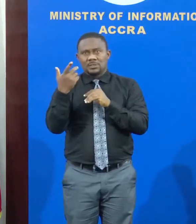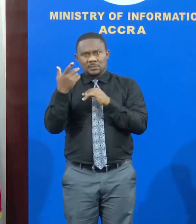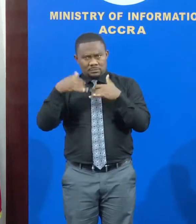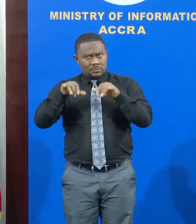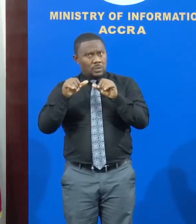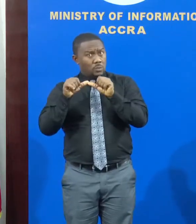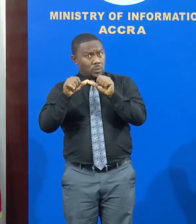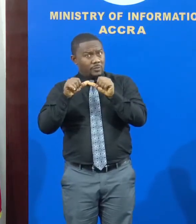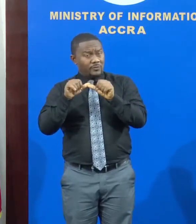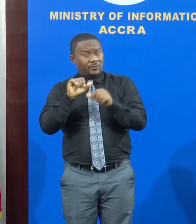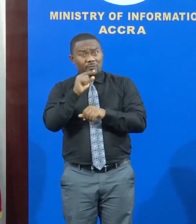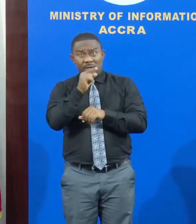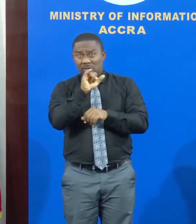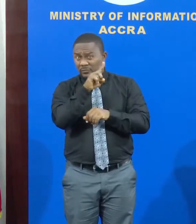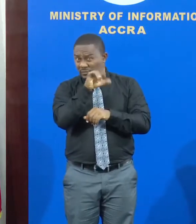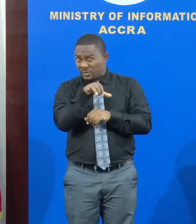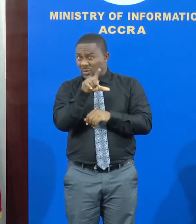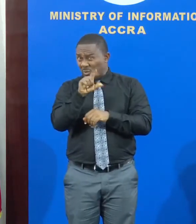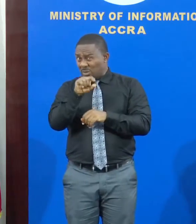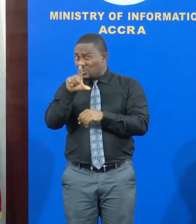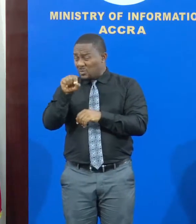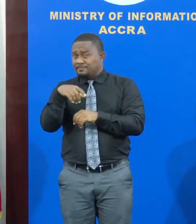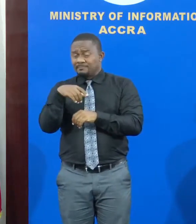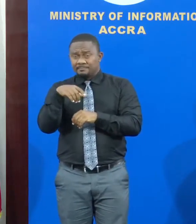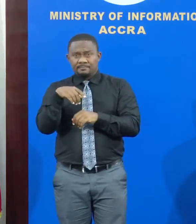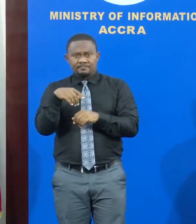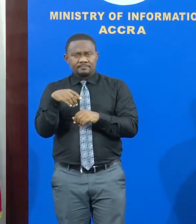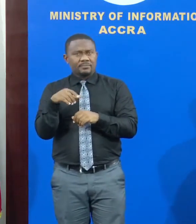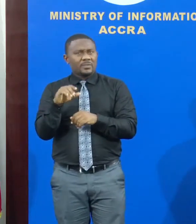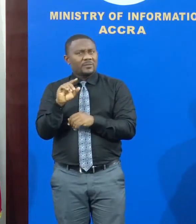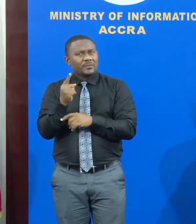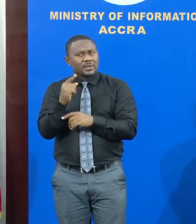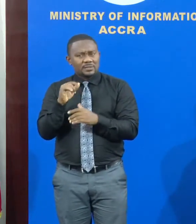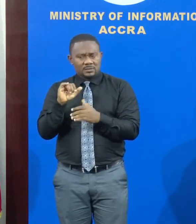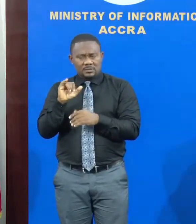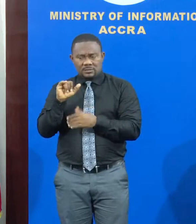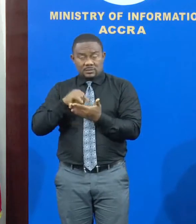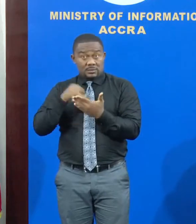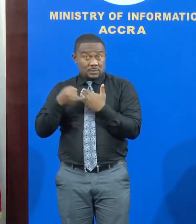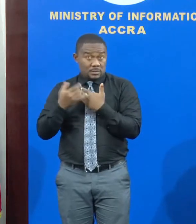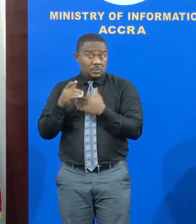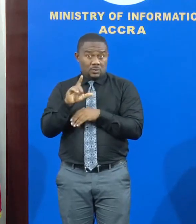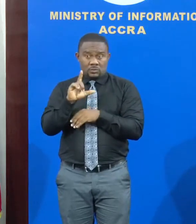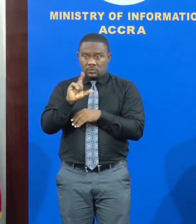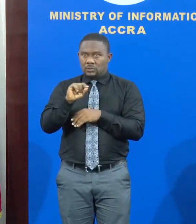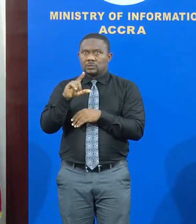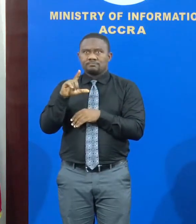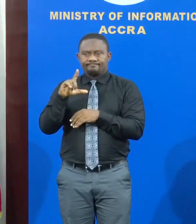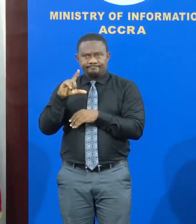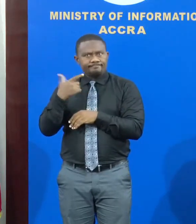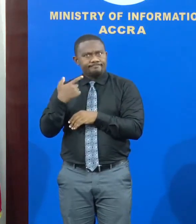ongoing. And from the 4th of January 2021 to date, we have embarked on verification, the development of a